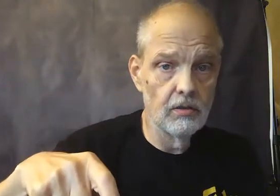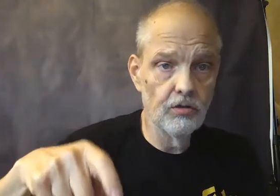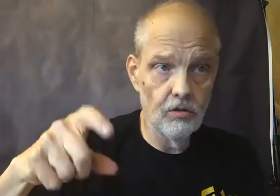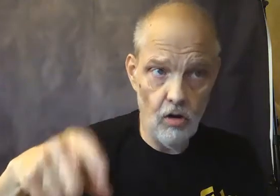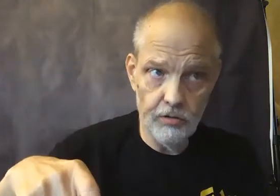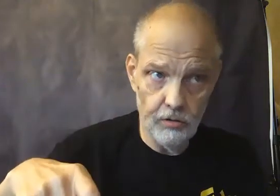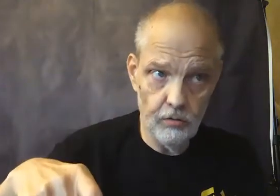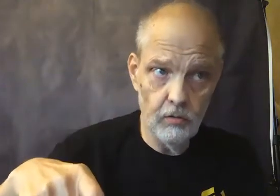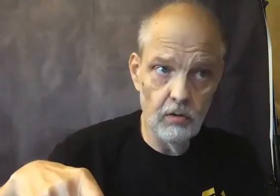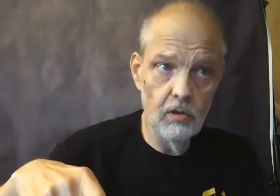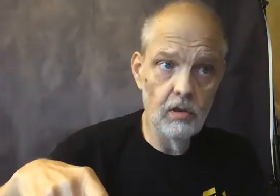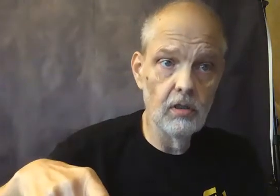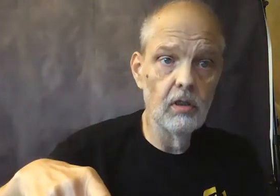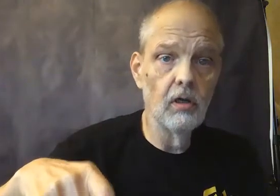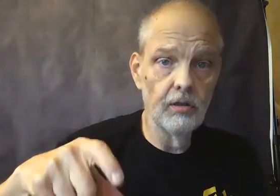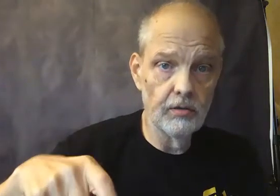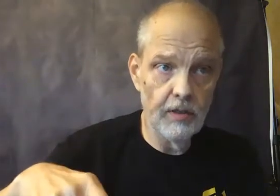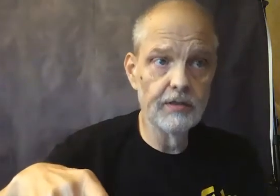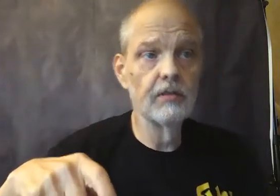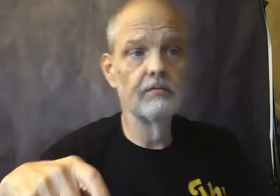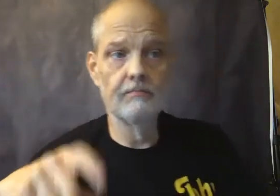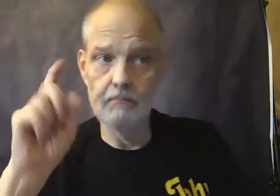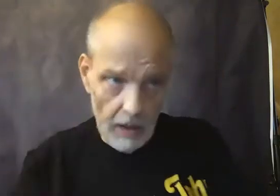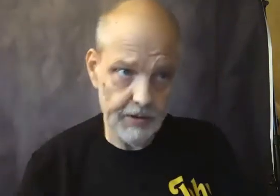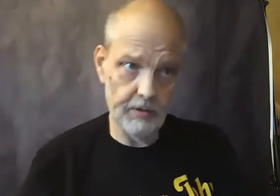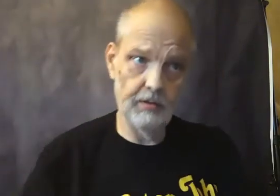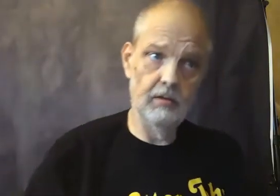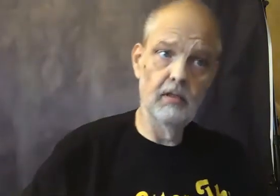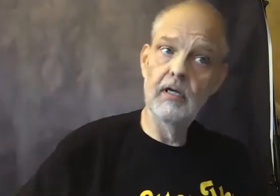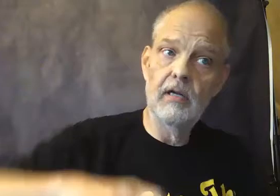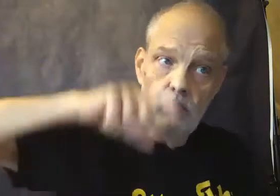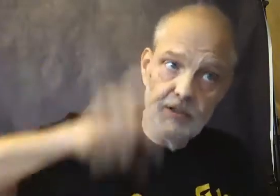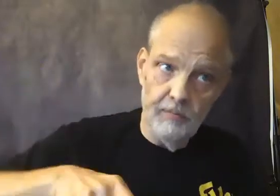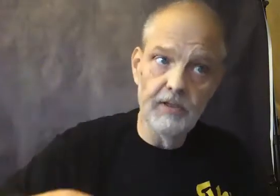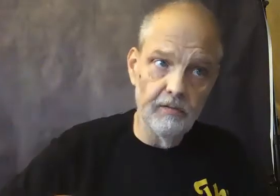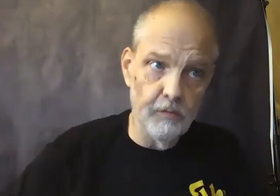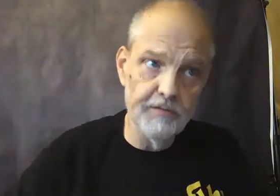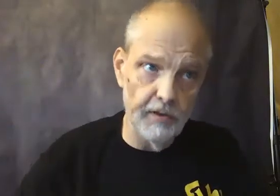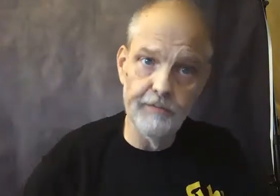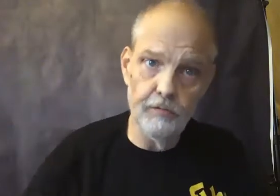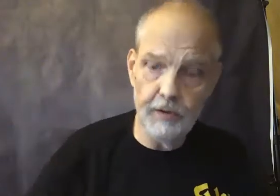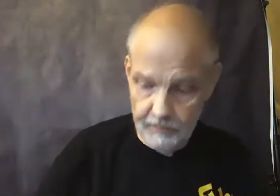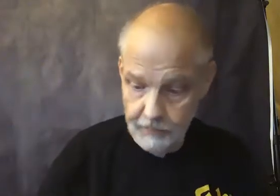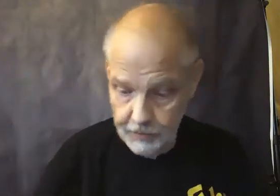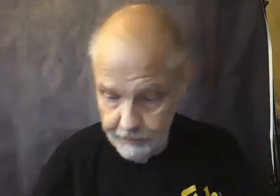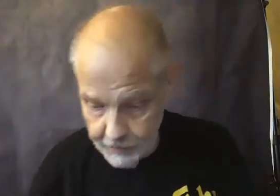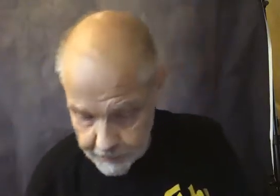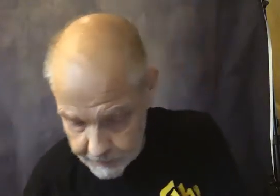Should and ought to are done twice. Must can be done forcefully if you really mean